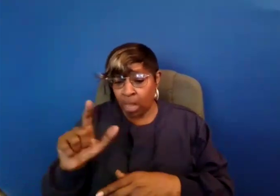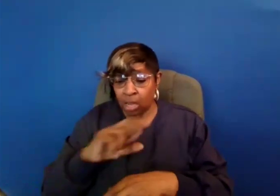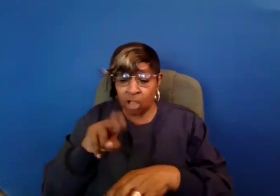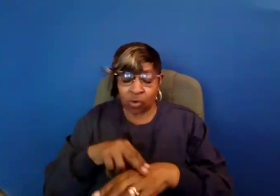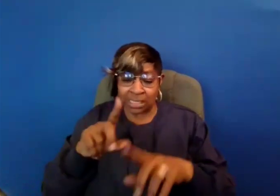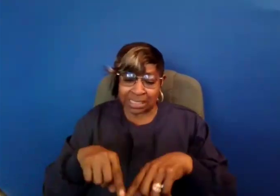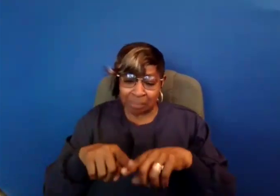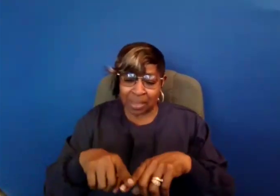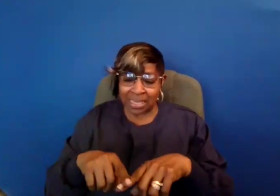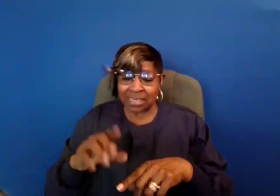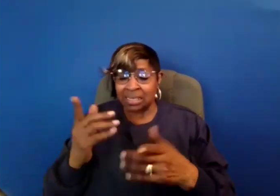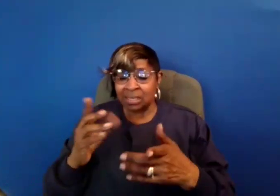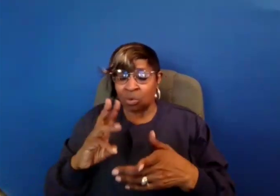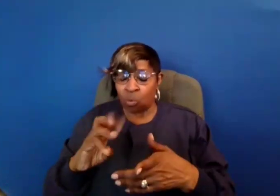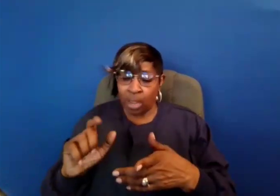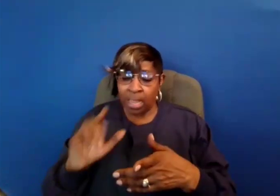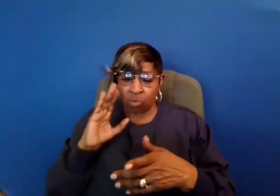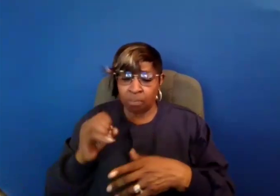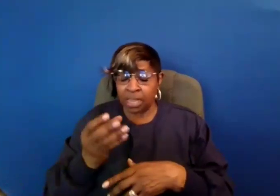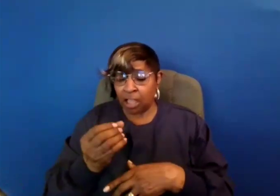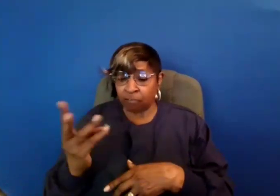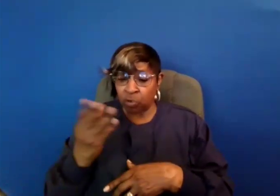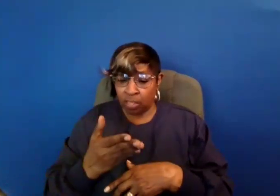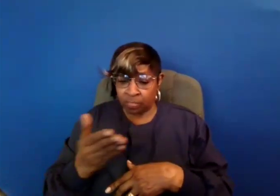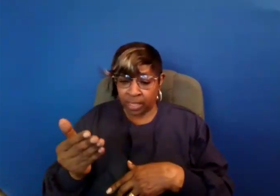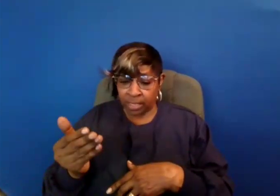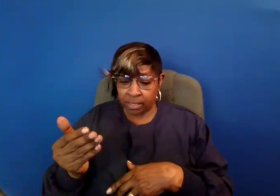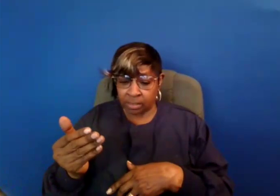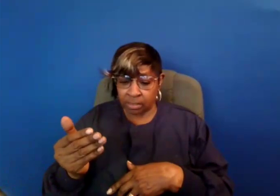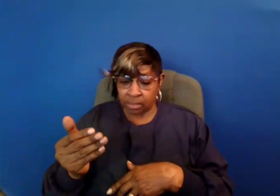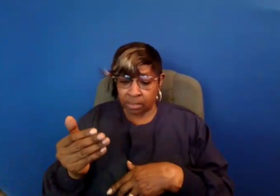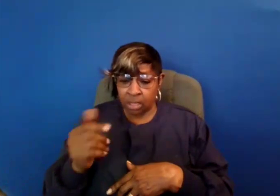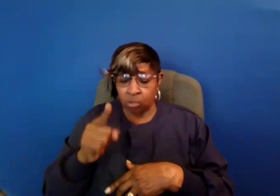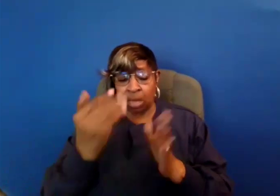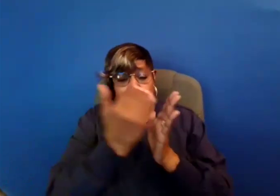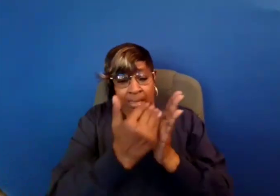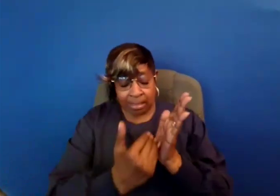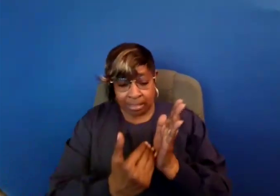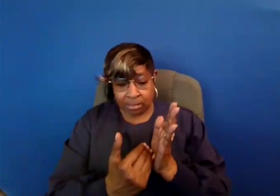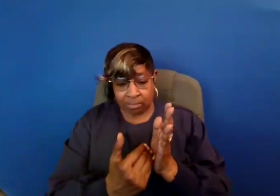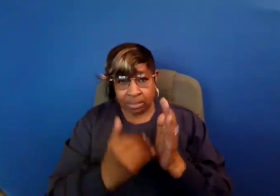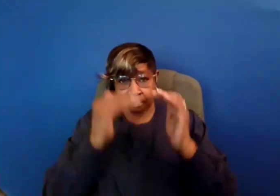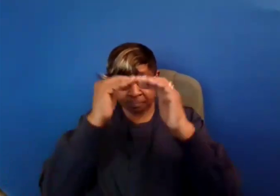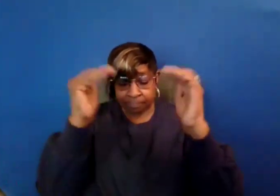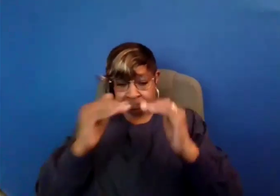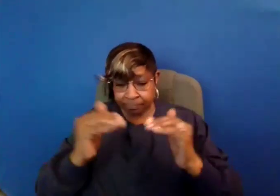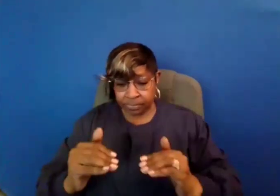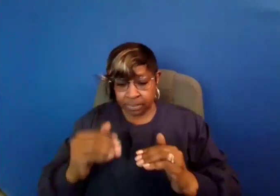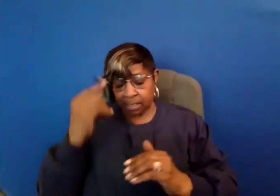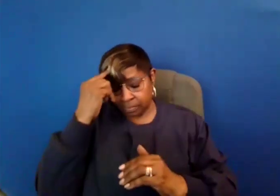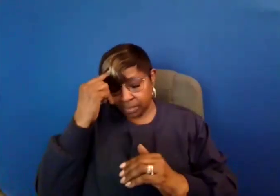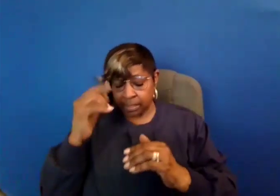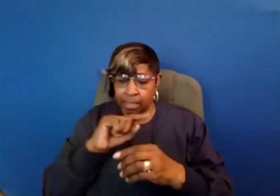No, it will be a few things. So you're kind of listing them in sort of the tiers. So if we're thinking about, okay,